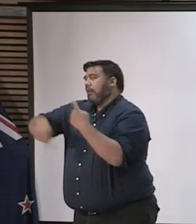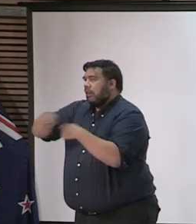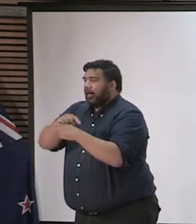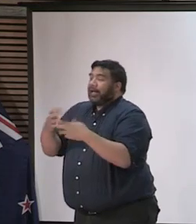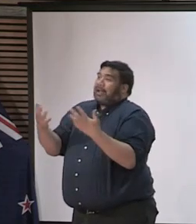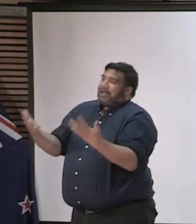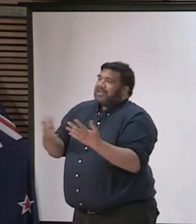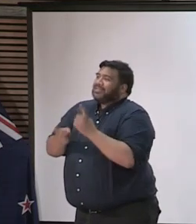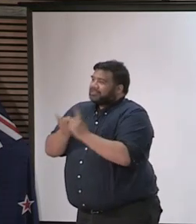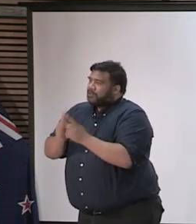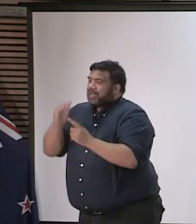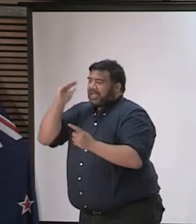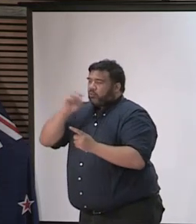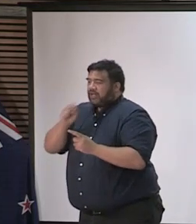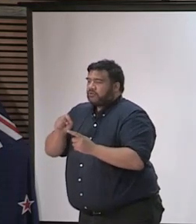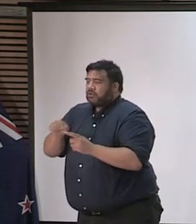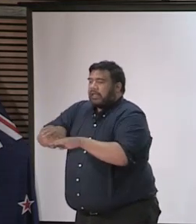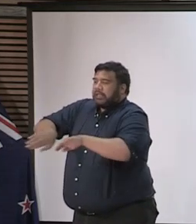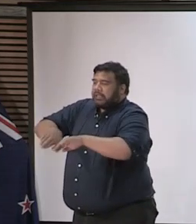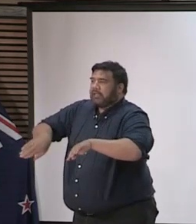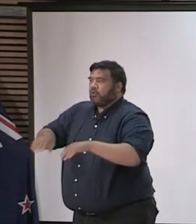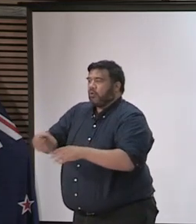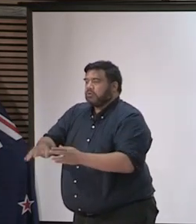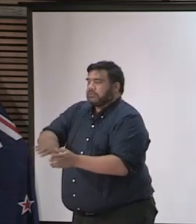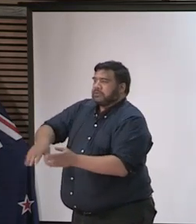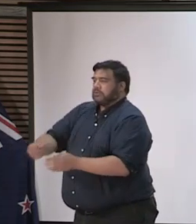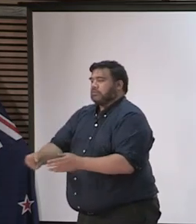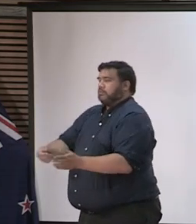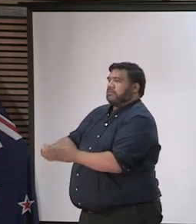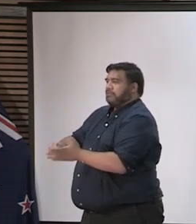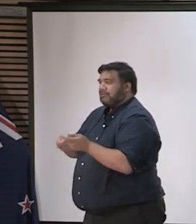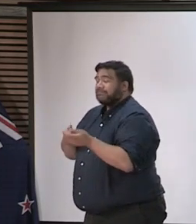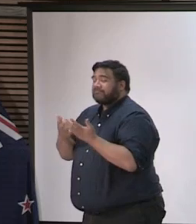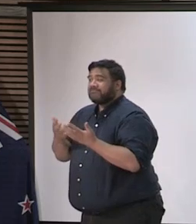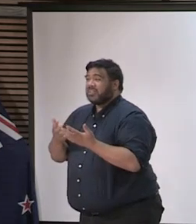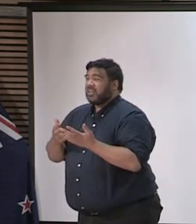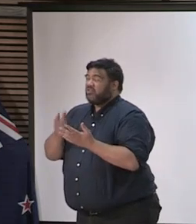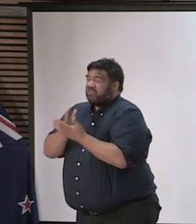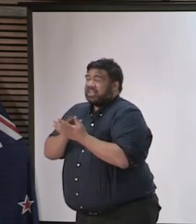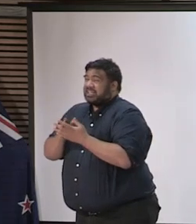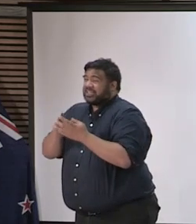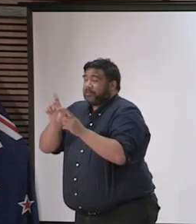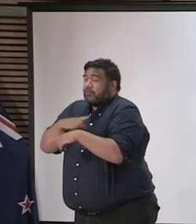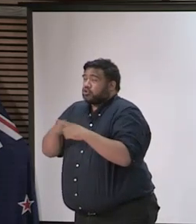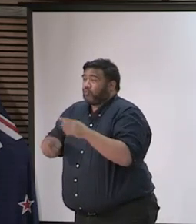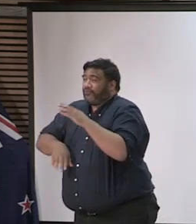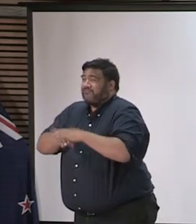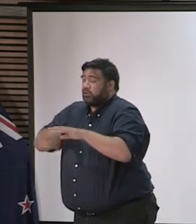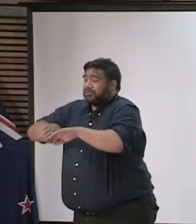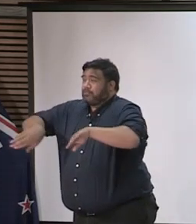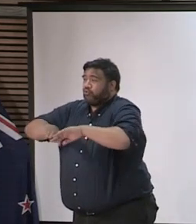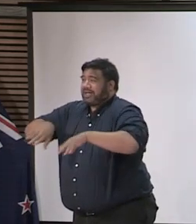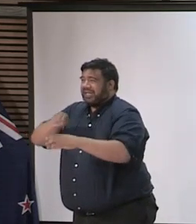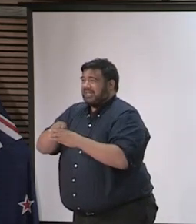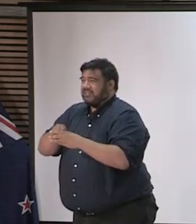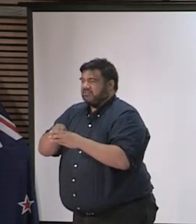picked up now and then by an adult, and so that physical distancing isn't going to be possible in that environment. So there are other things that we can put